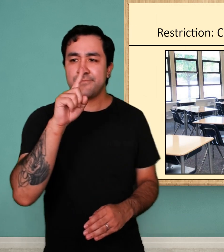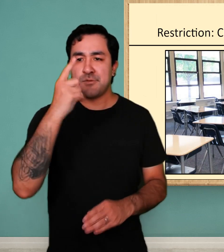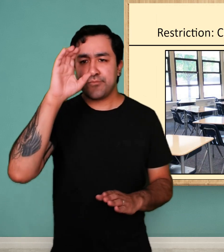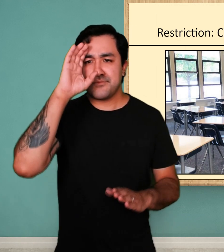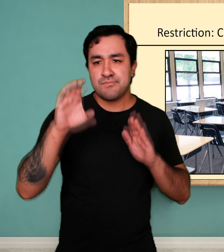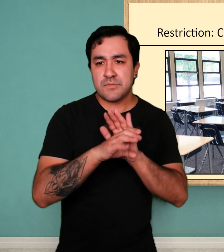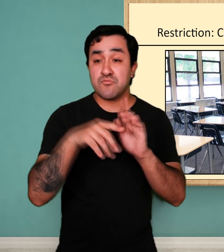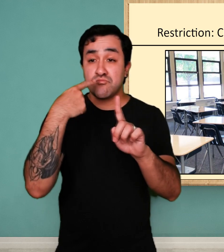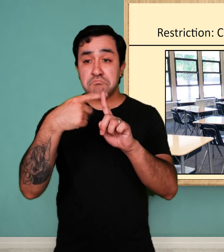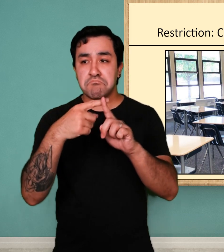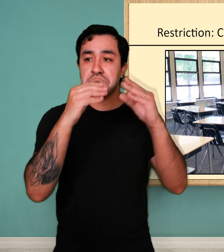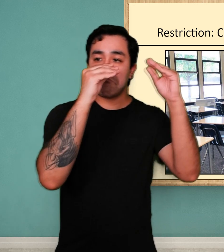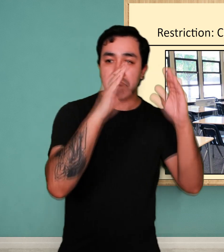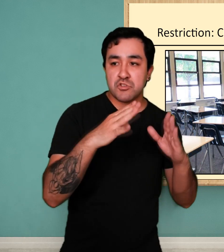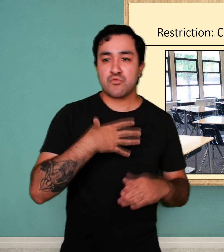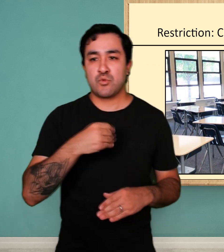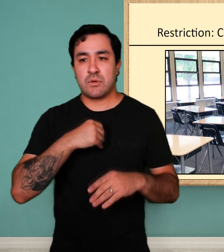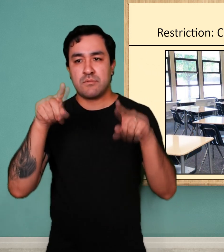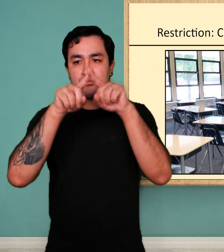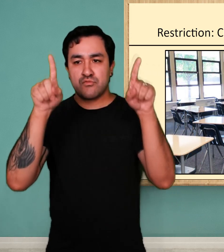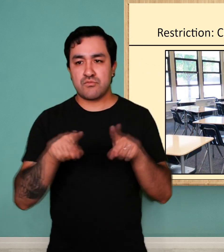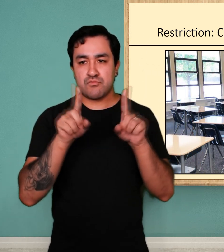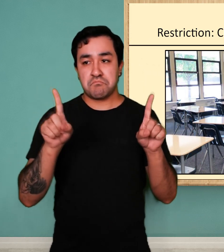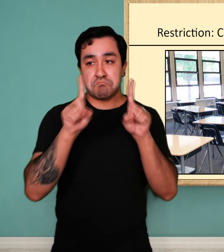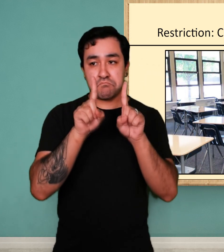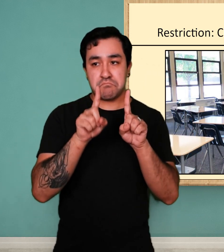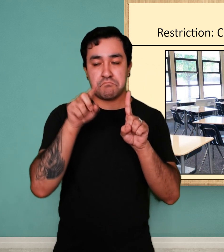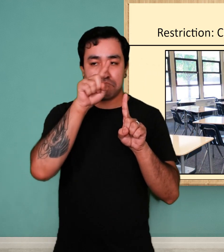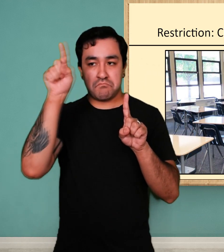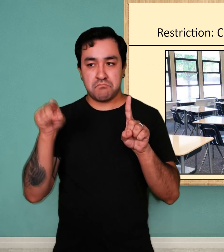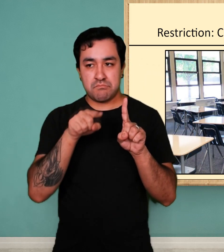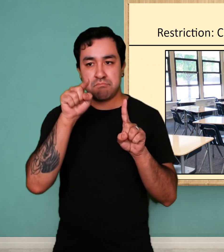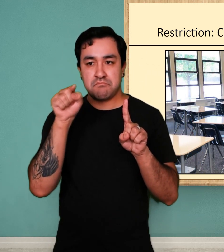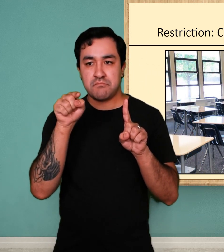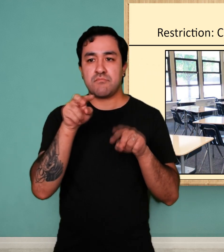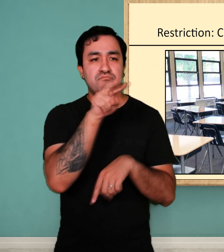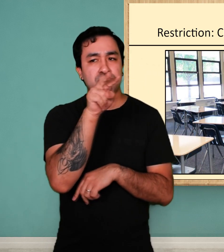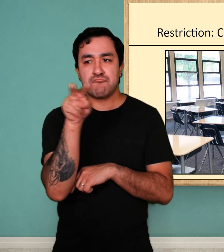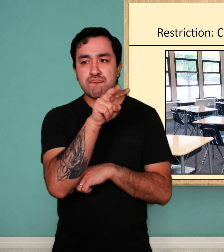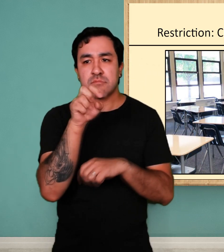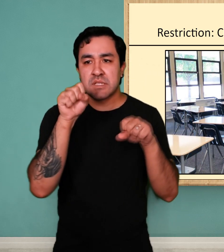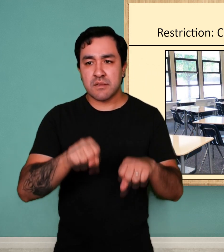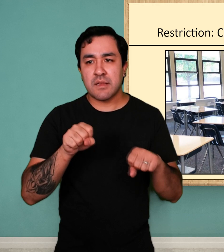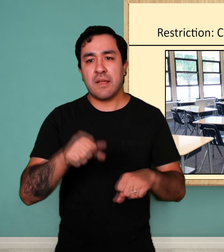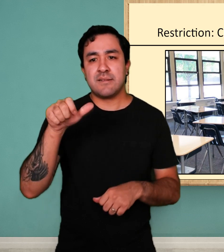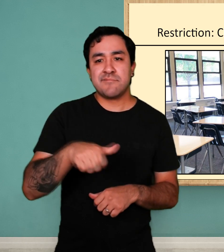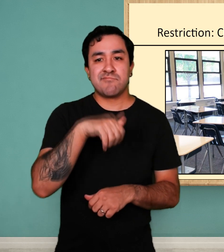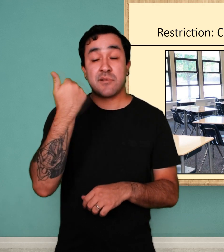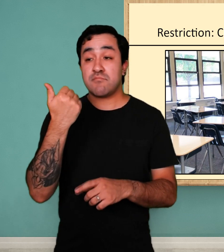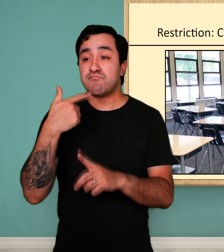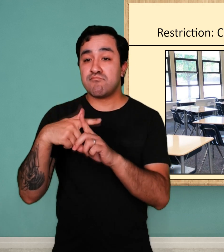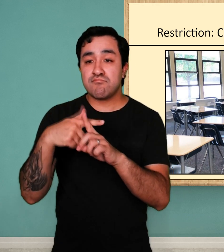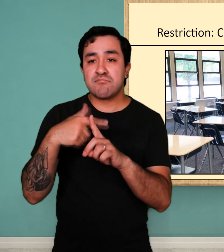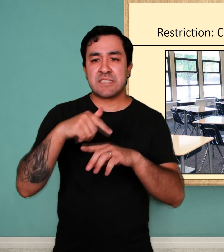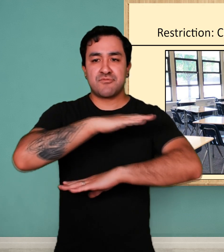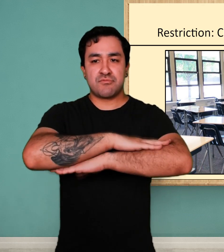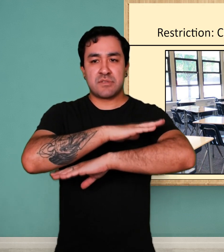Looking at this first picture, the student could see the board and their teacher. Another positive is the desks and chairs are